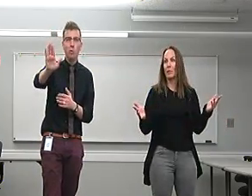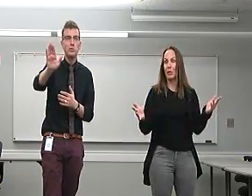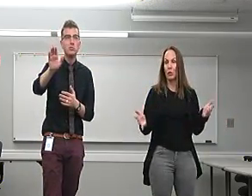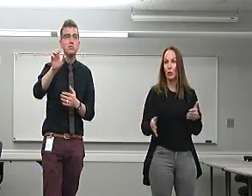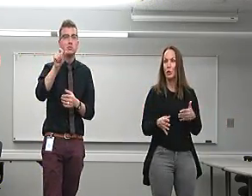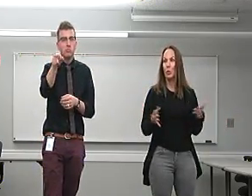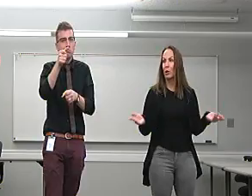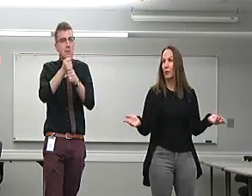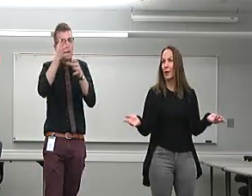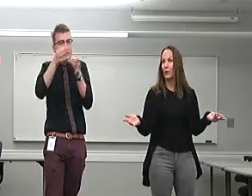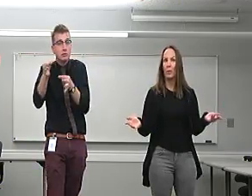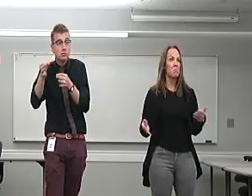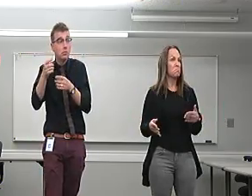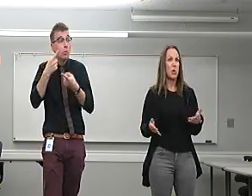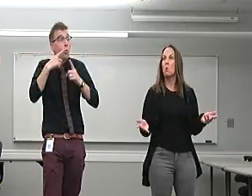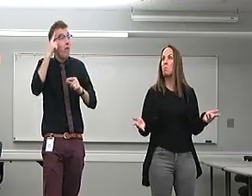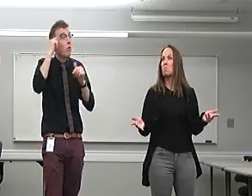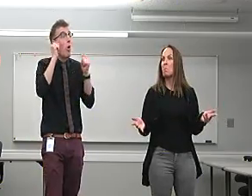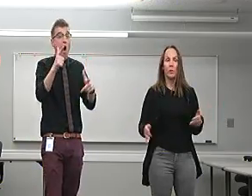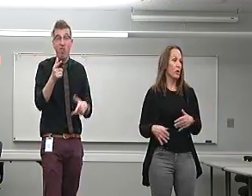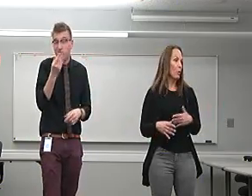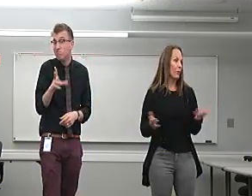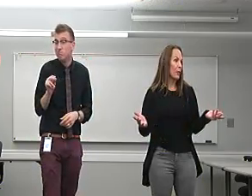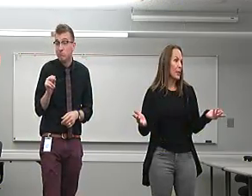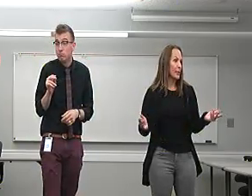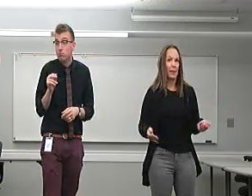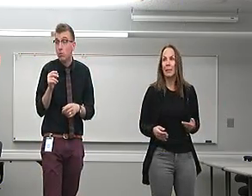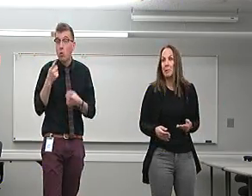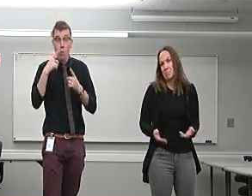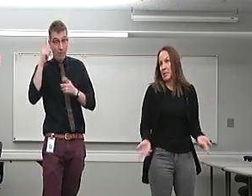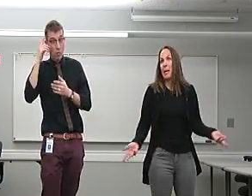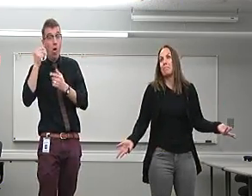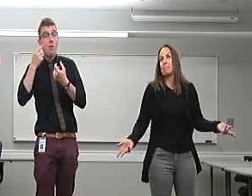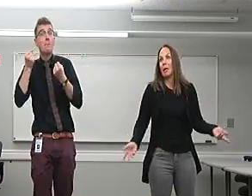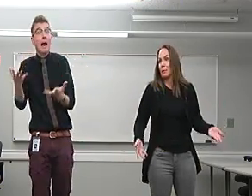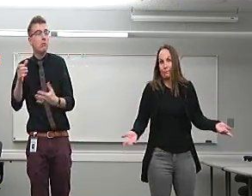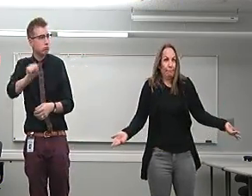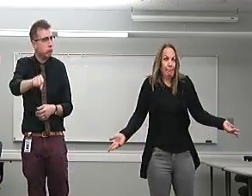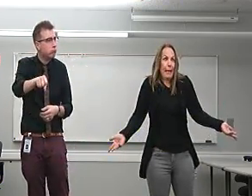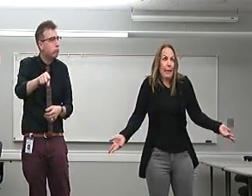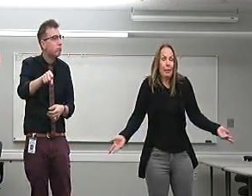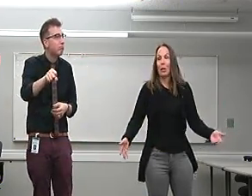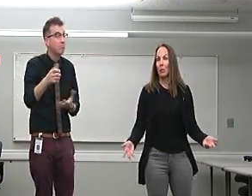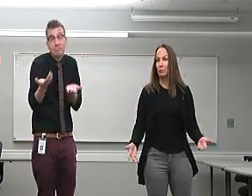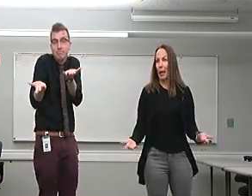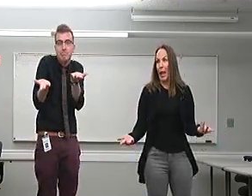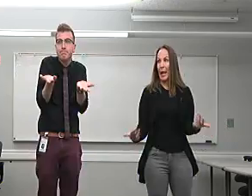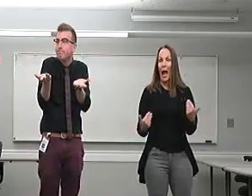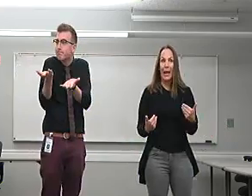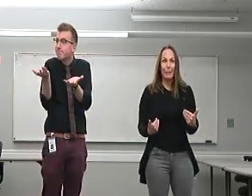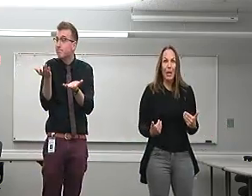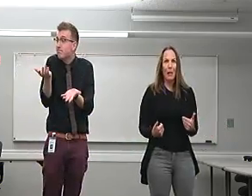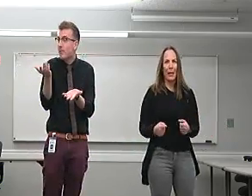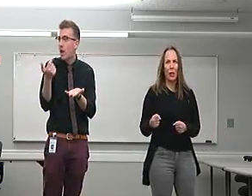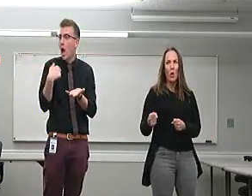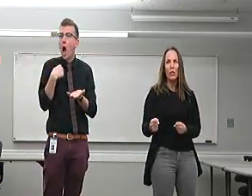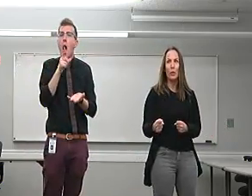for everyone? Nope. Do they work for lots of kids? Yep. And I'm not like, go do